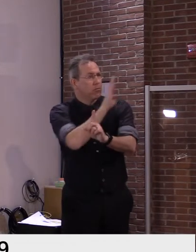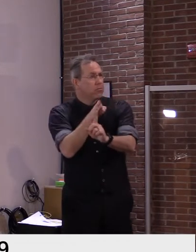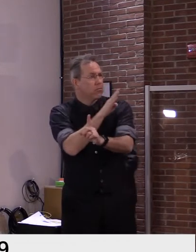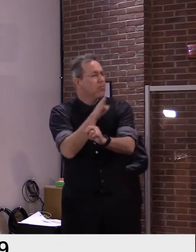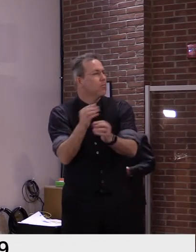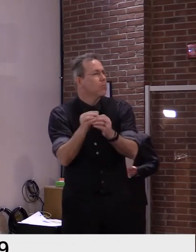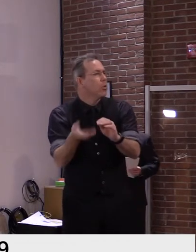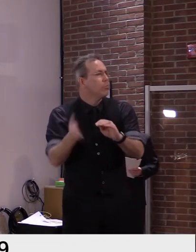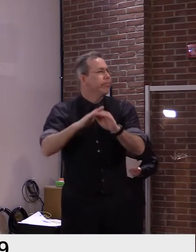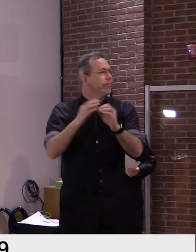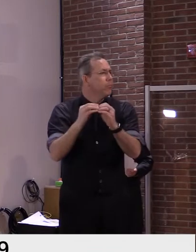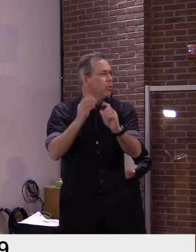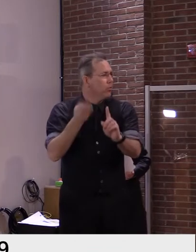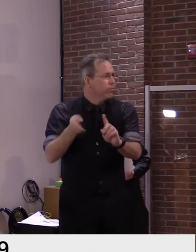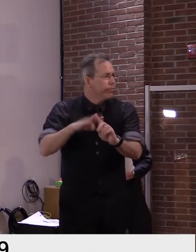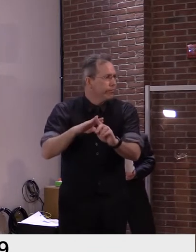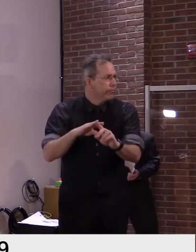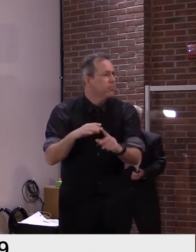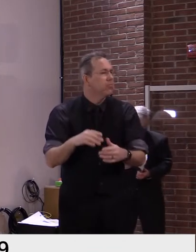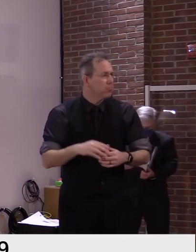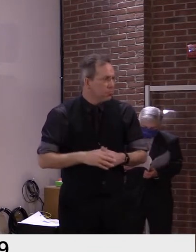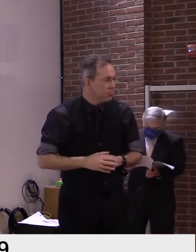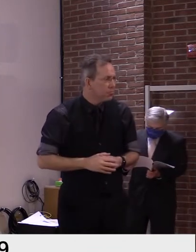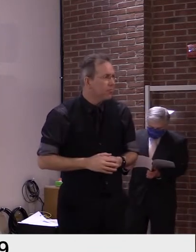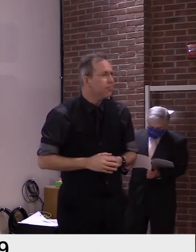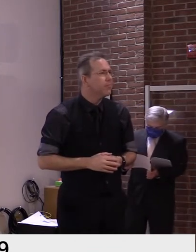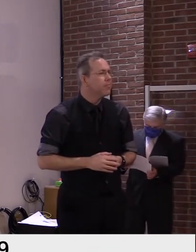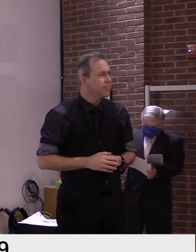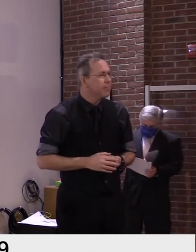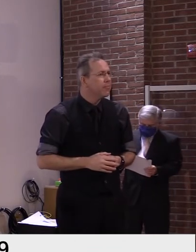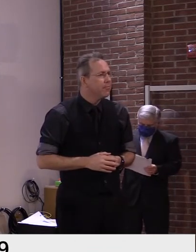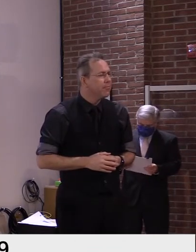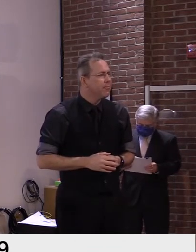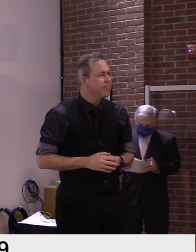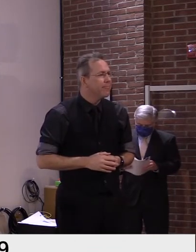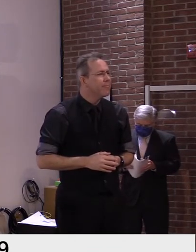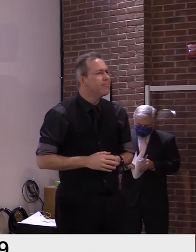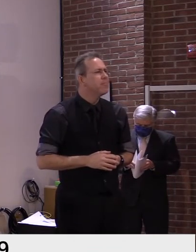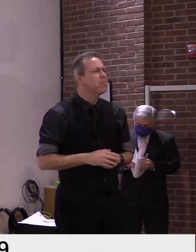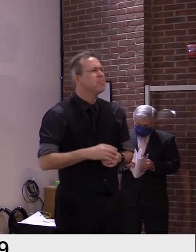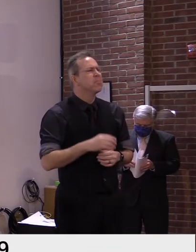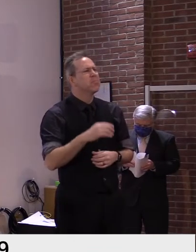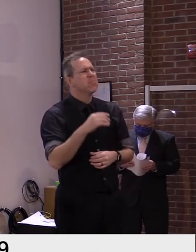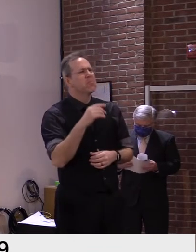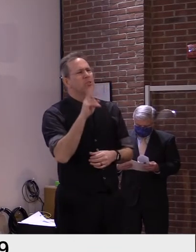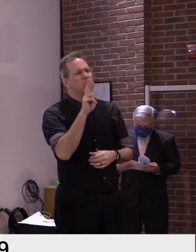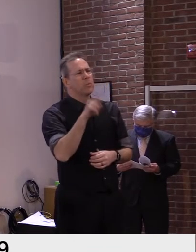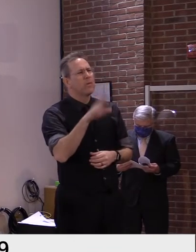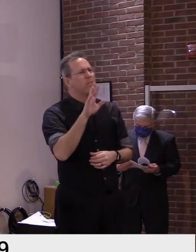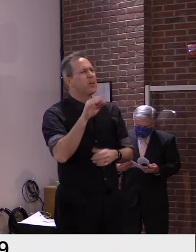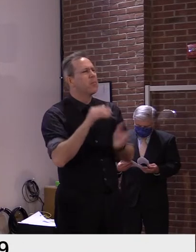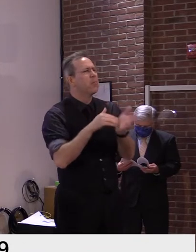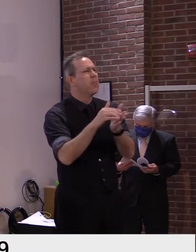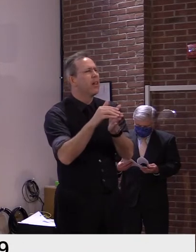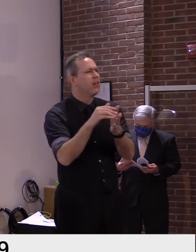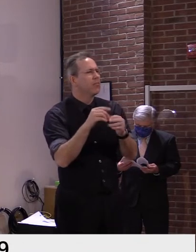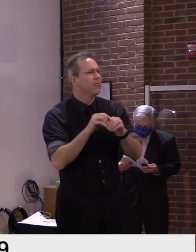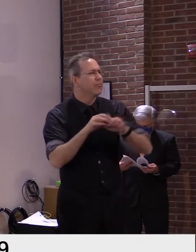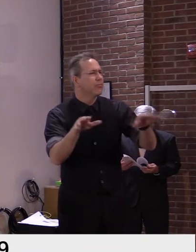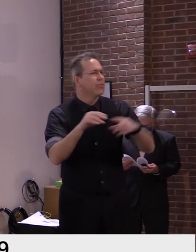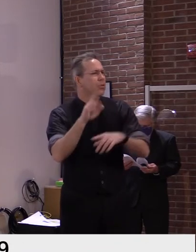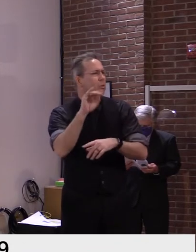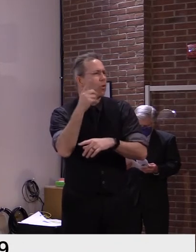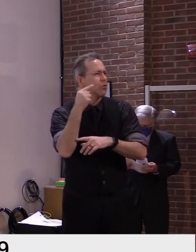300,000 from 2.1 million to 2.4 million. Which will be 300, an increase of 300 doses